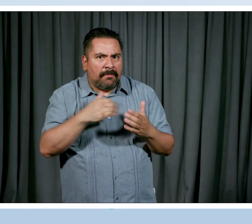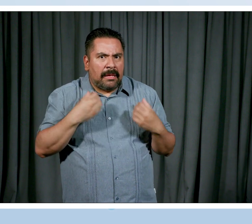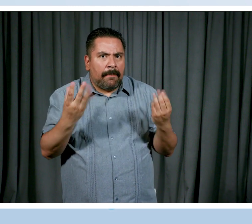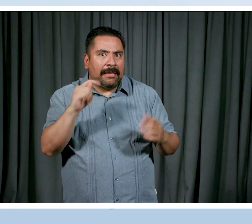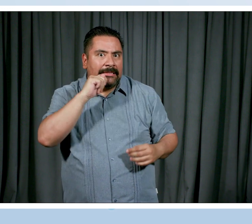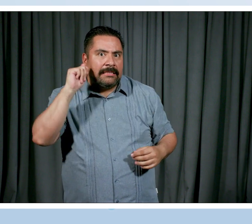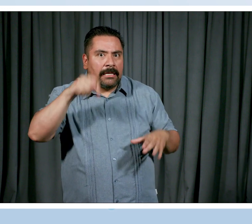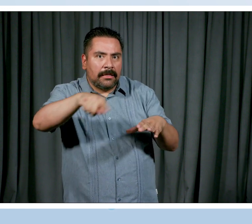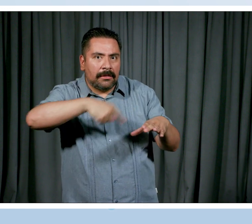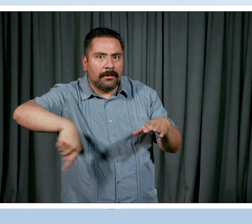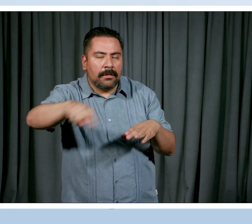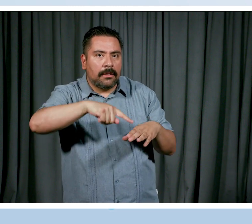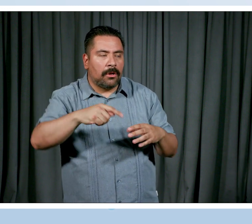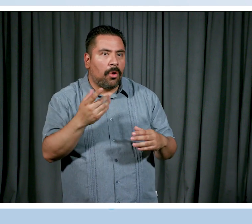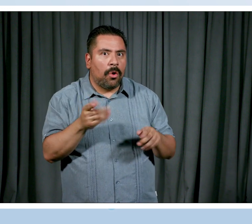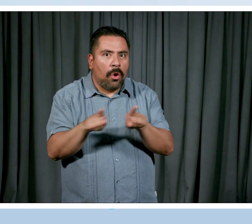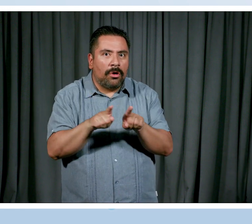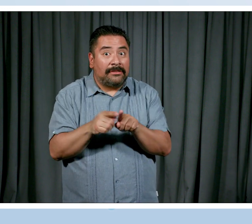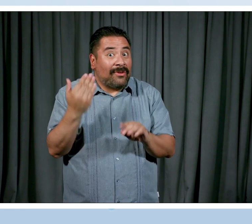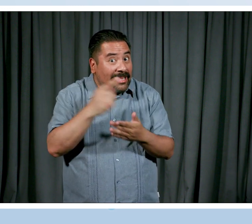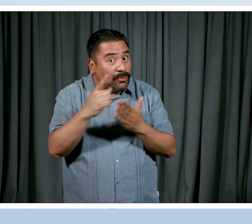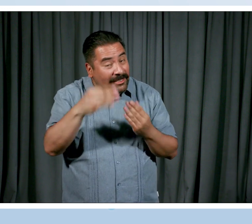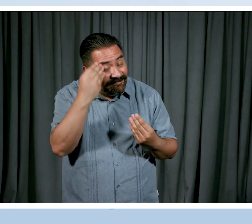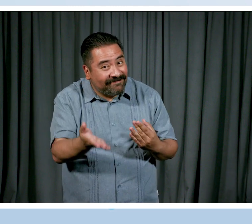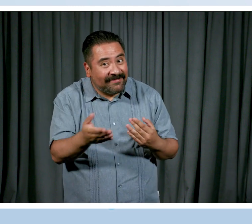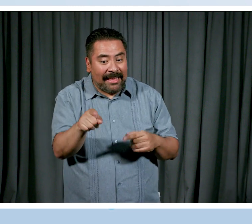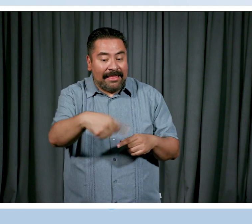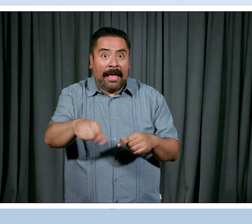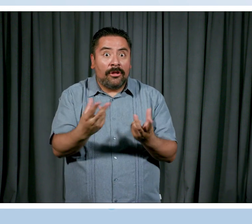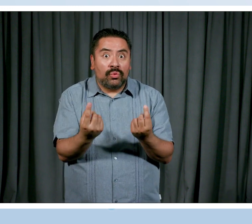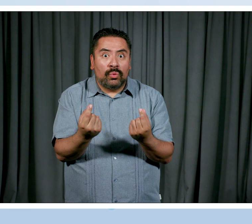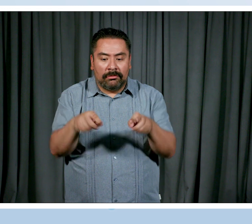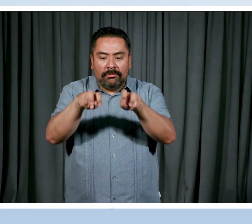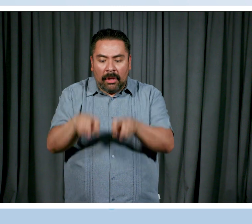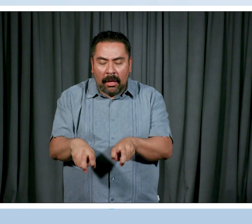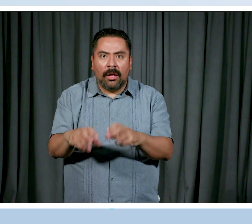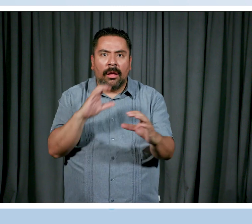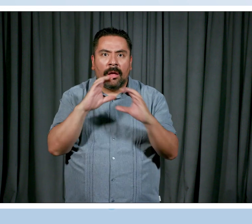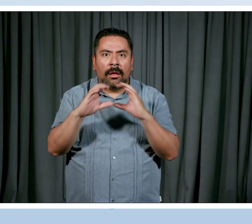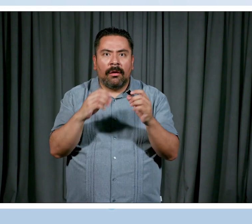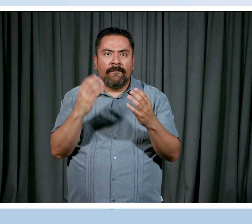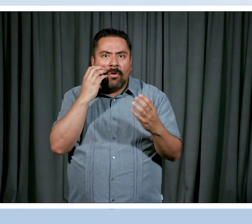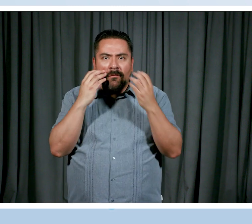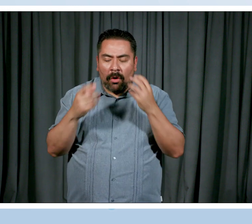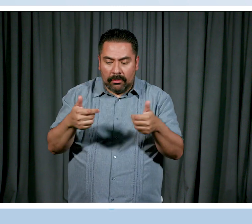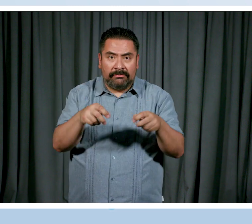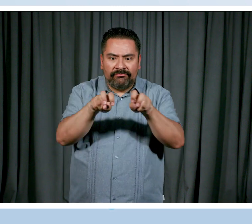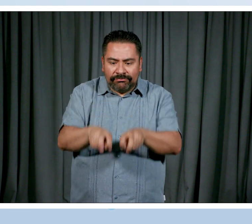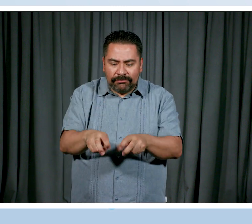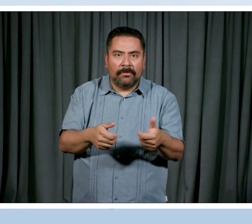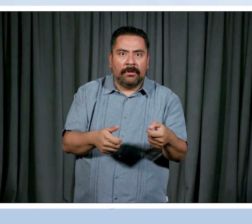bunch of teenagers, which it sounds like you guys also were last weekend, and they communicate on their phones to each other. They sit next to each other on